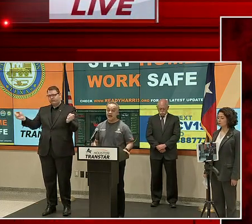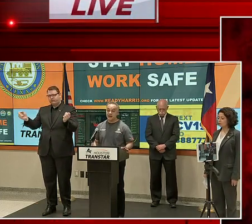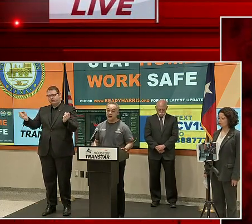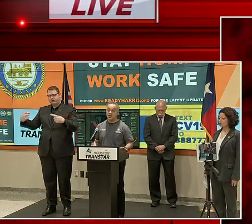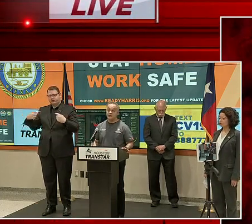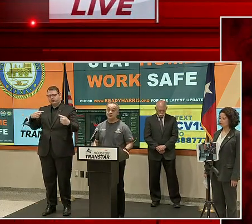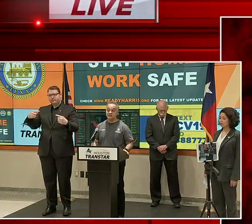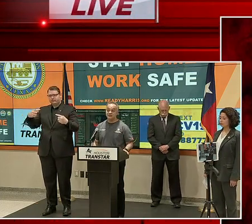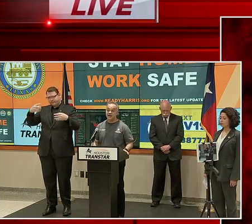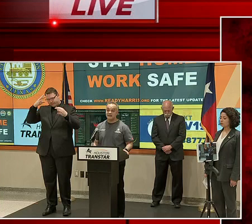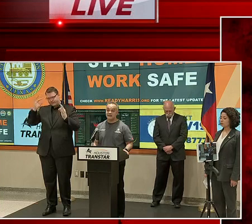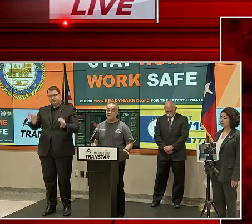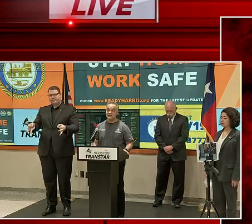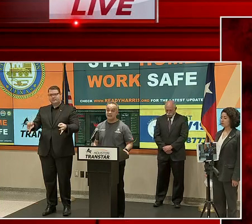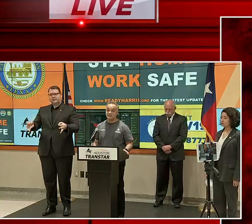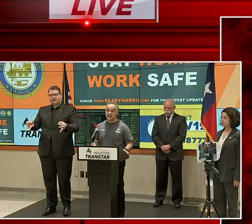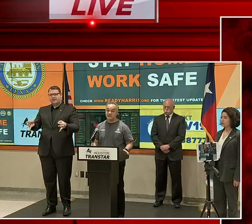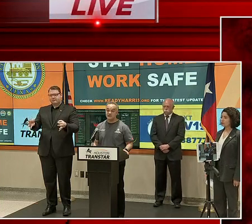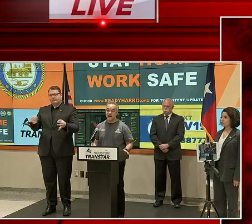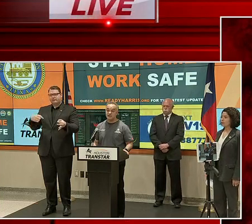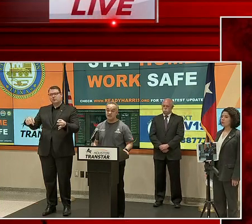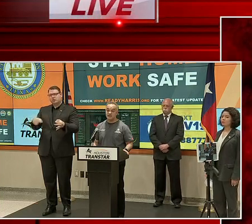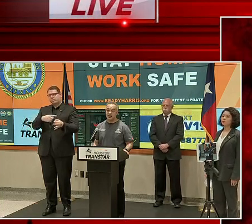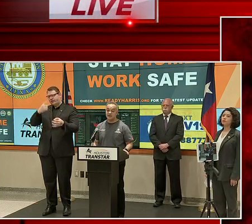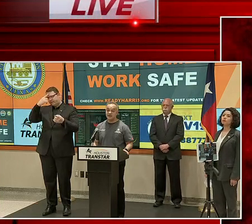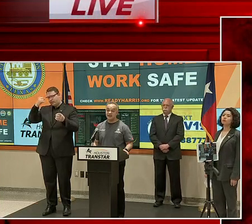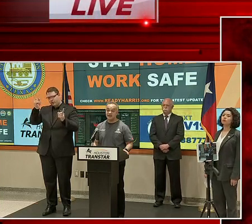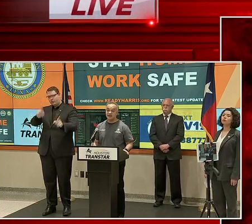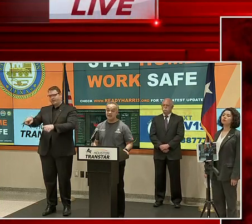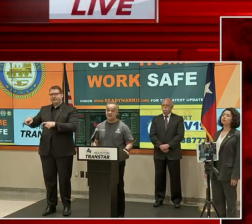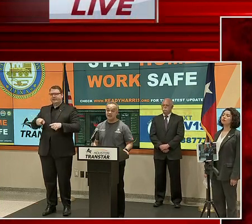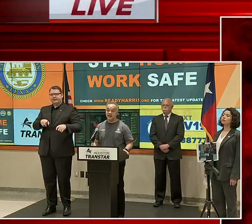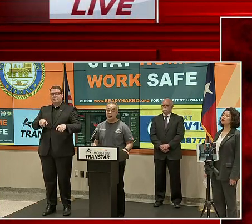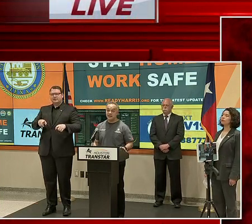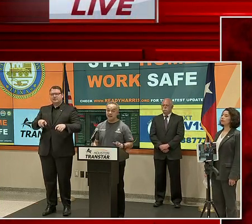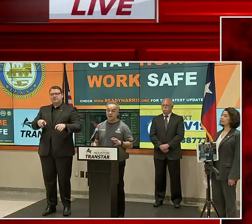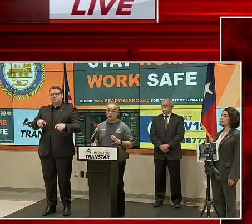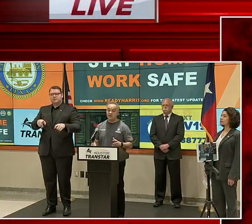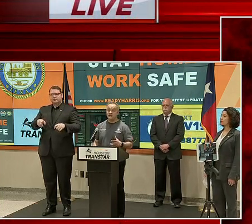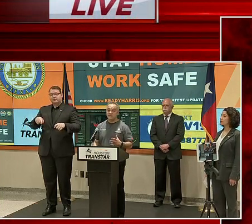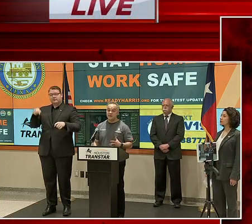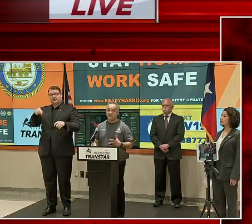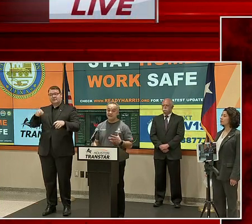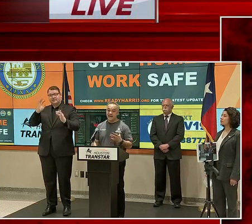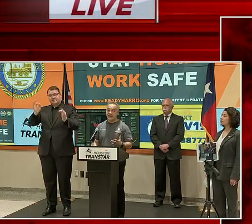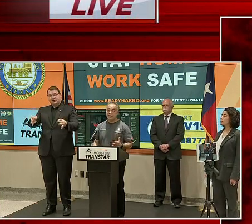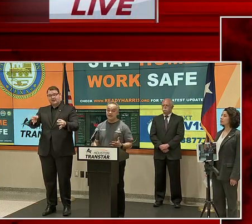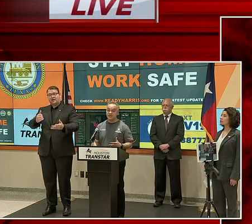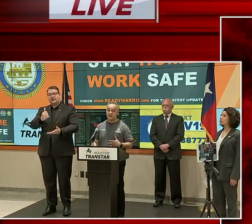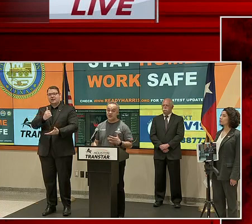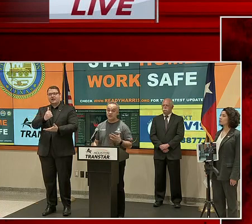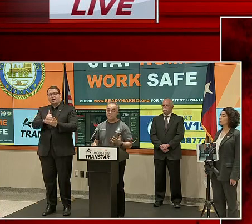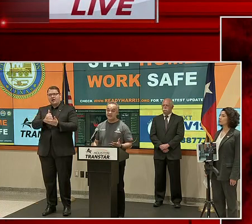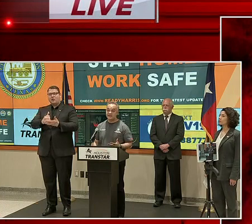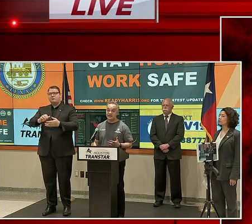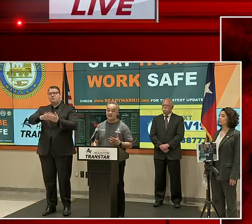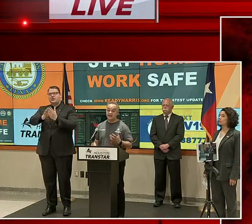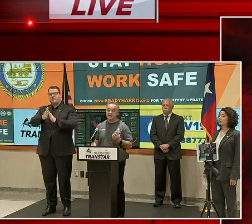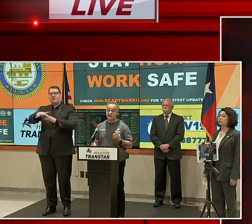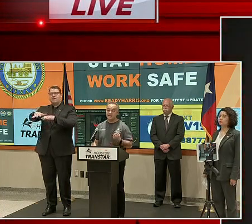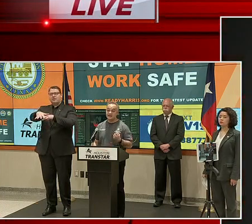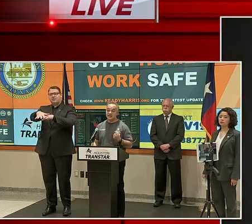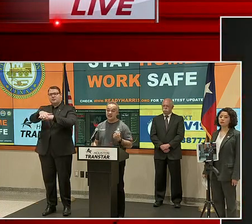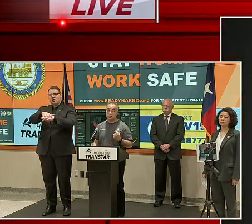decisions. And also the fact that these are the best strategies to help flatten the curve. And that question about the age and what we're